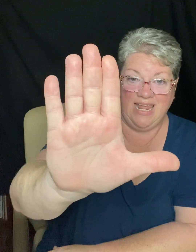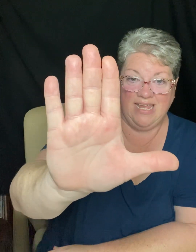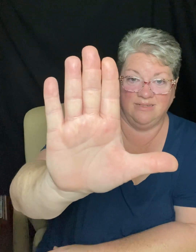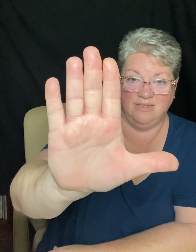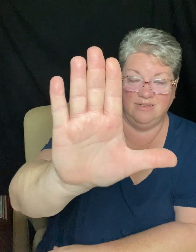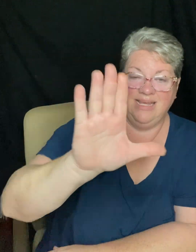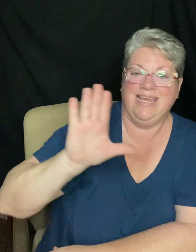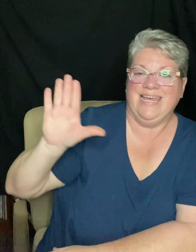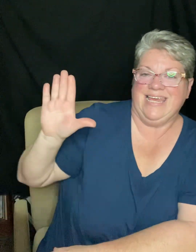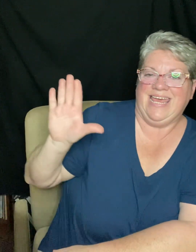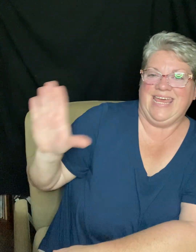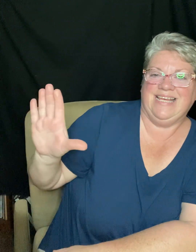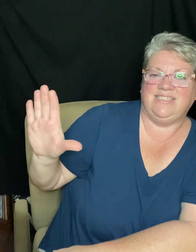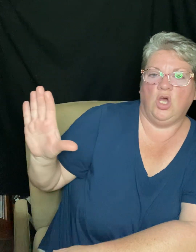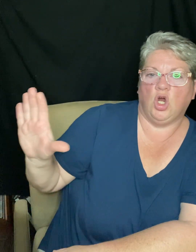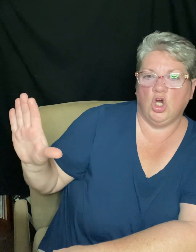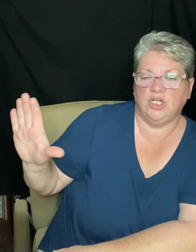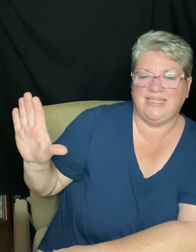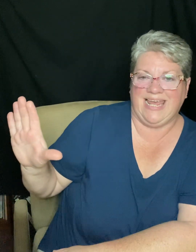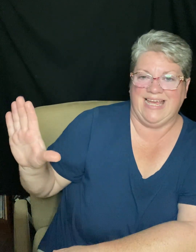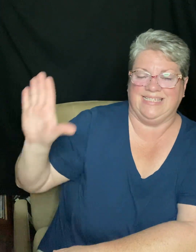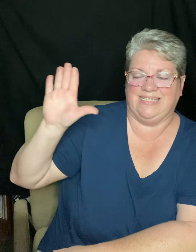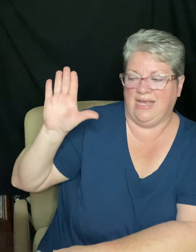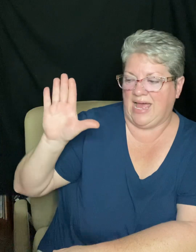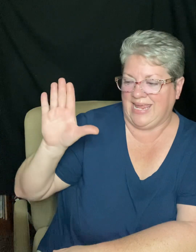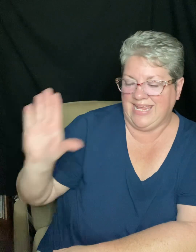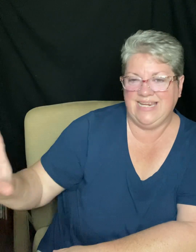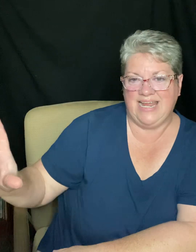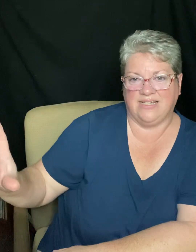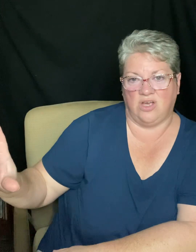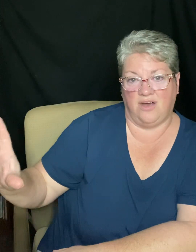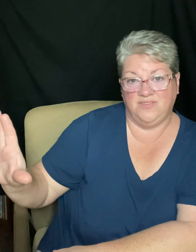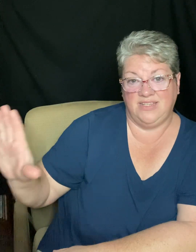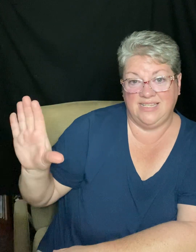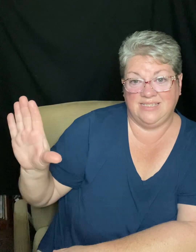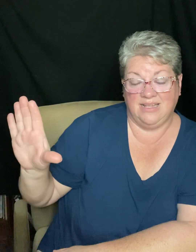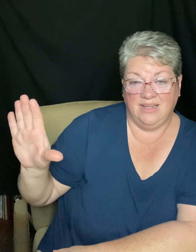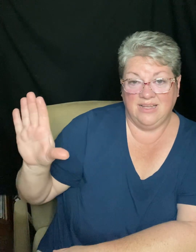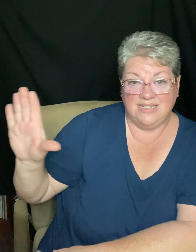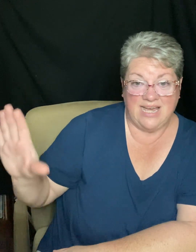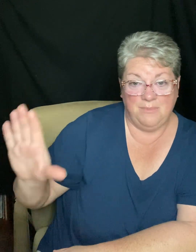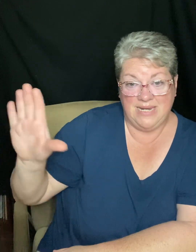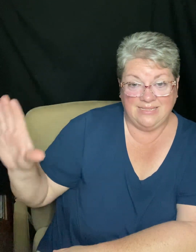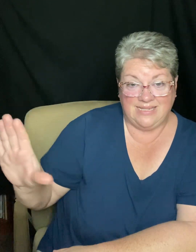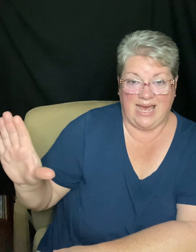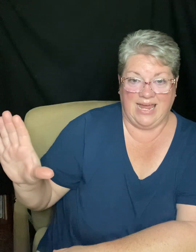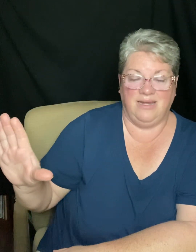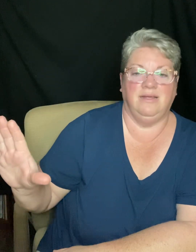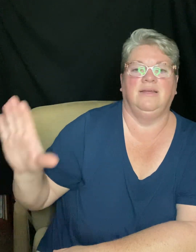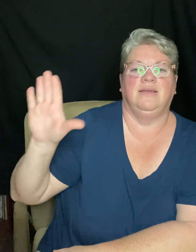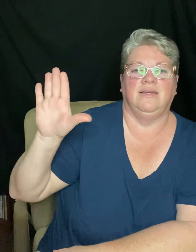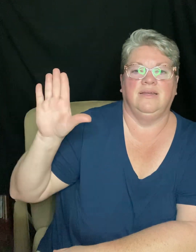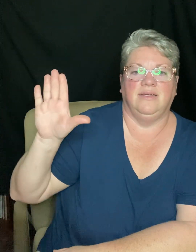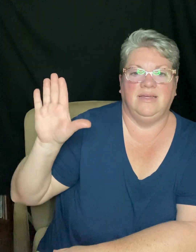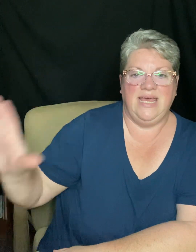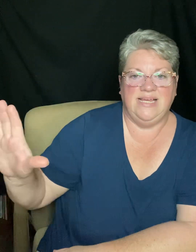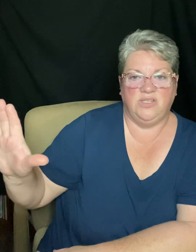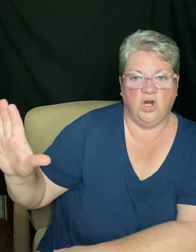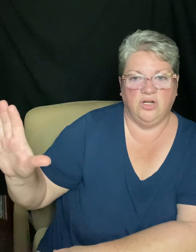hand. His, hers, its. I index off to this dominant side. His, hers,